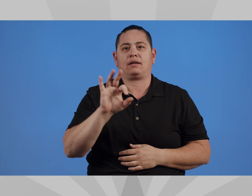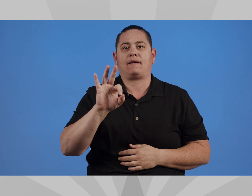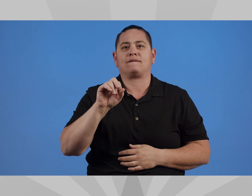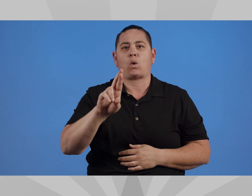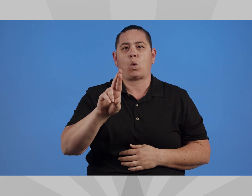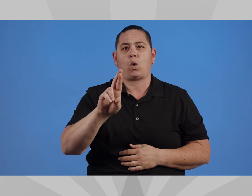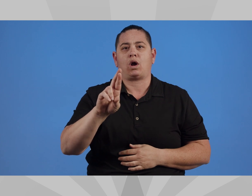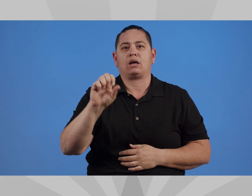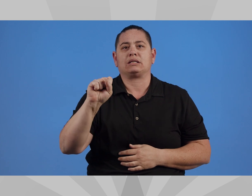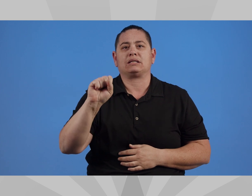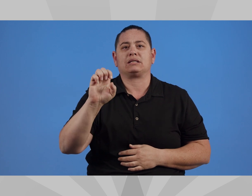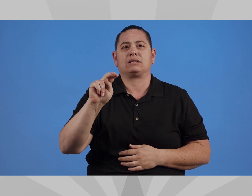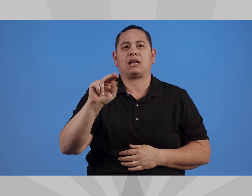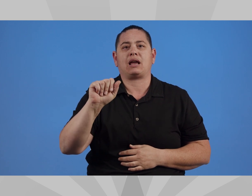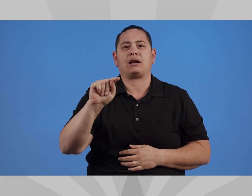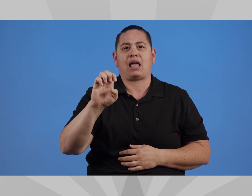kubyforsenate.com.